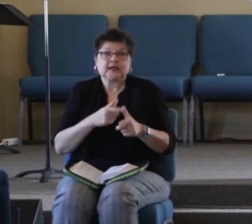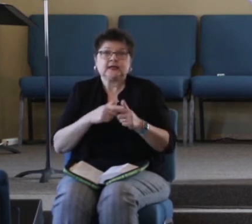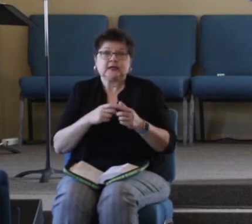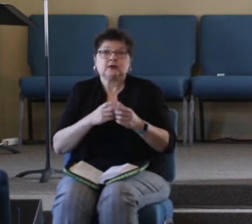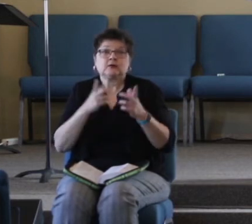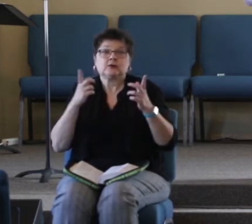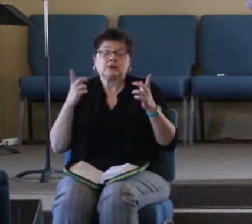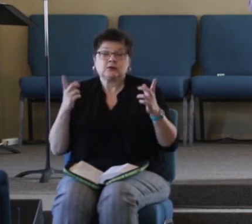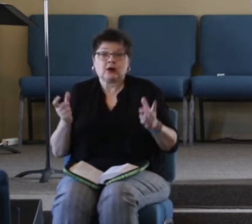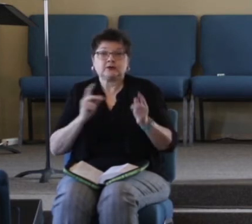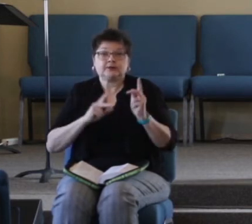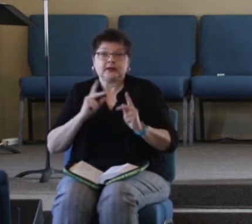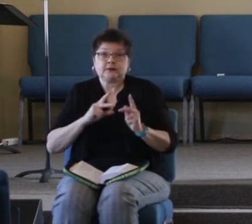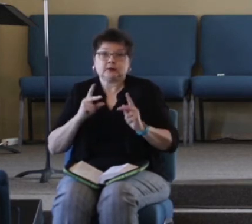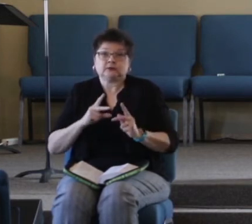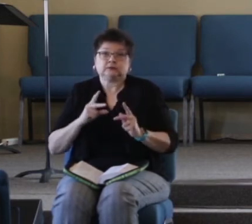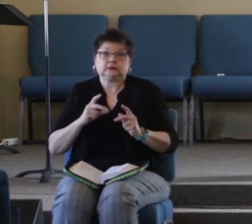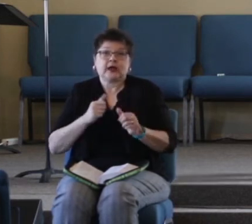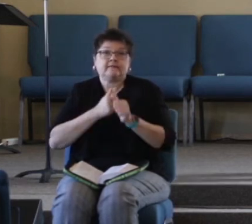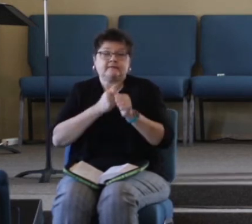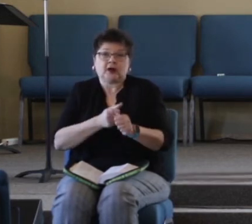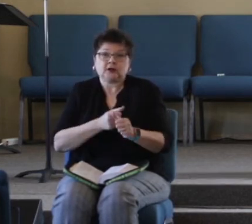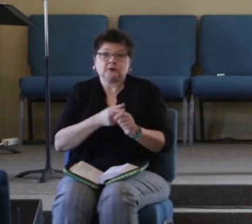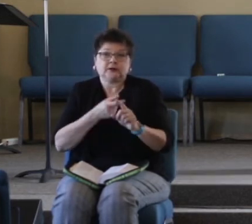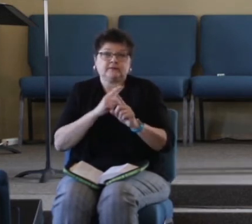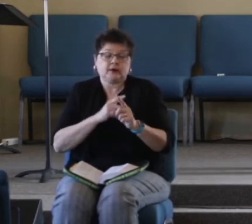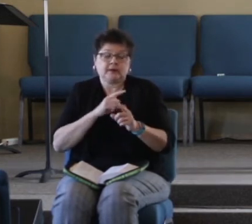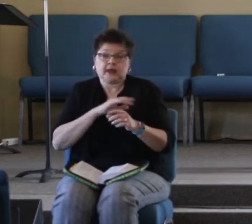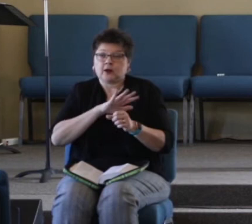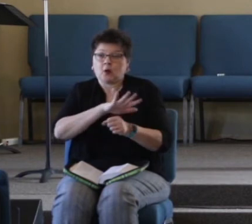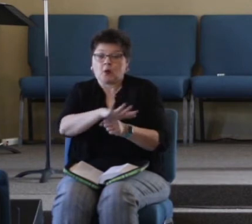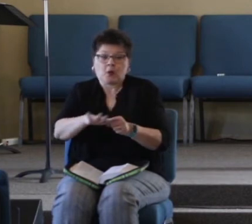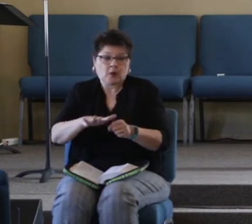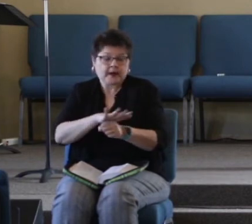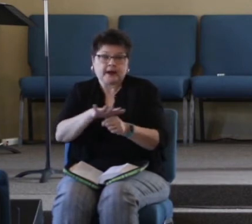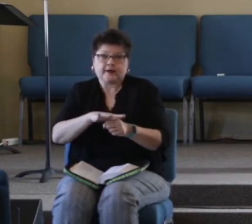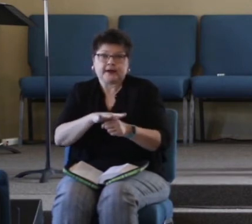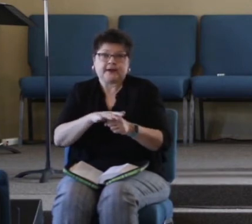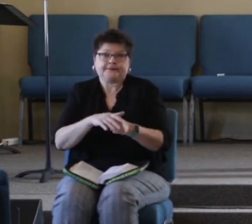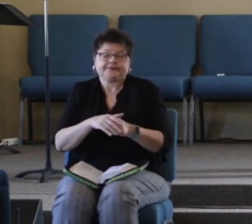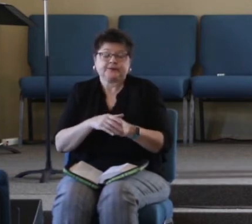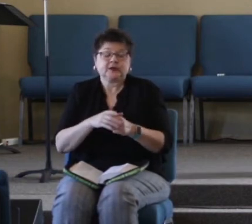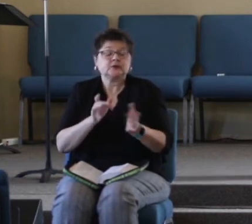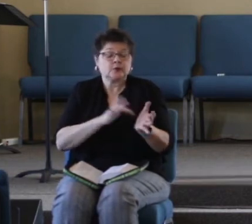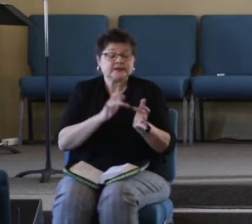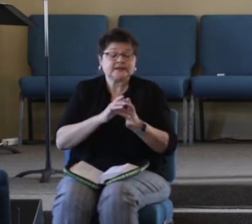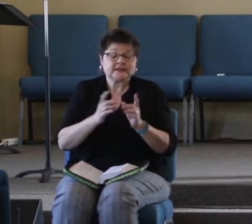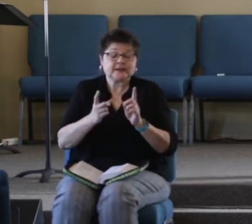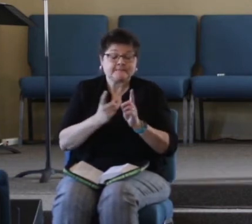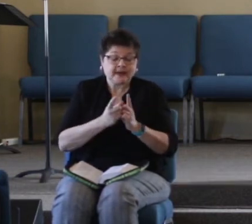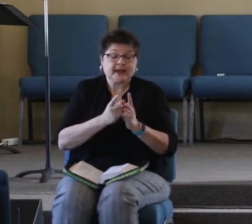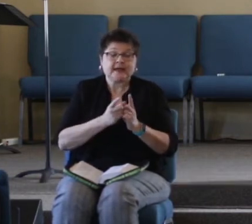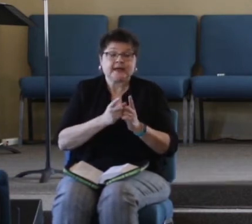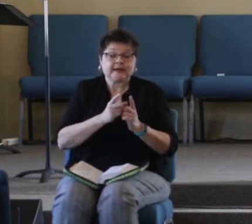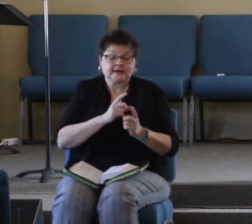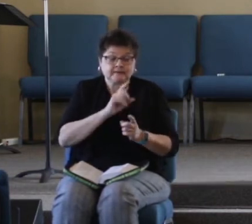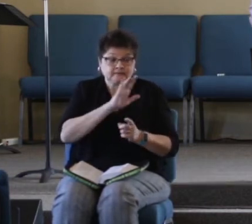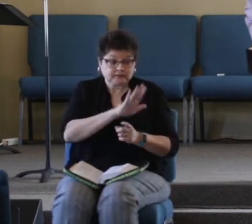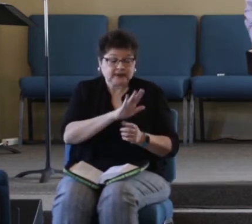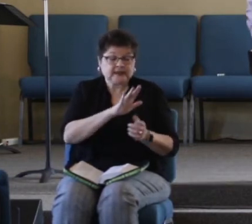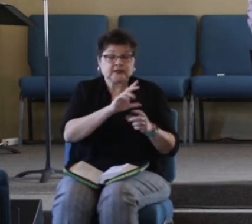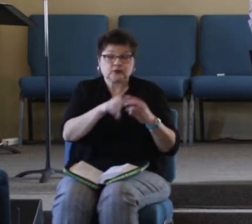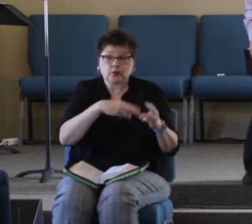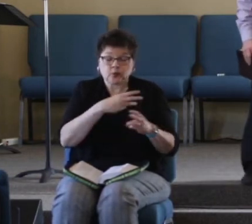and from beyond the Jordan. So Jesus met his world right where they needed him most, and for most people, it